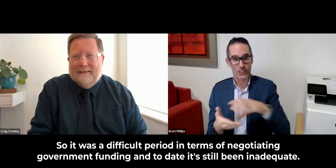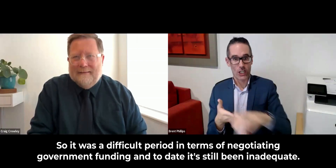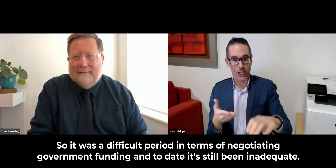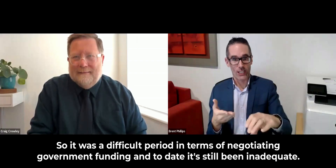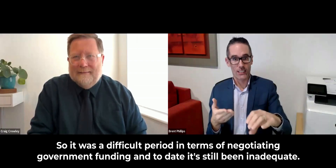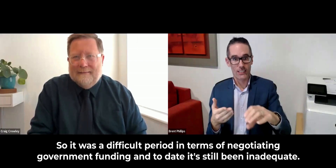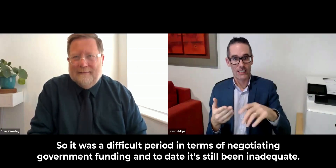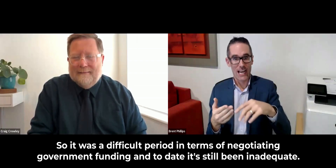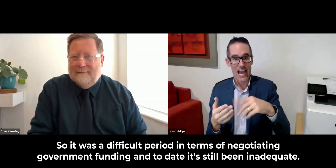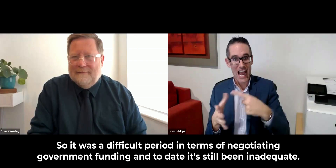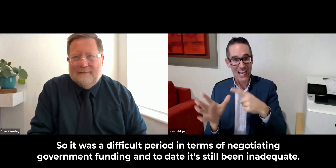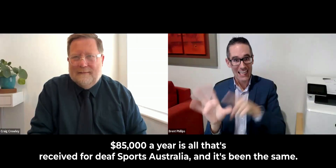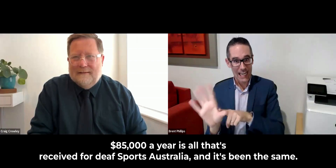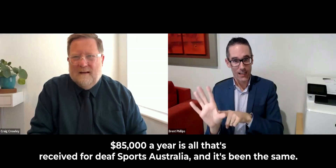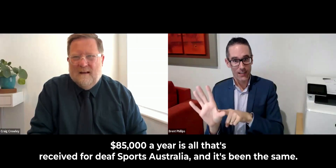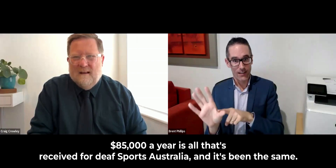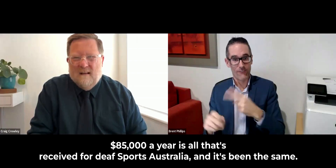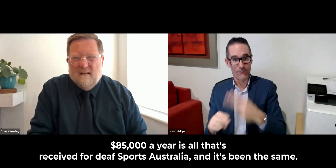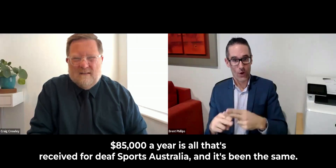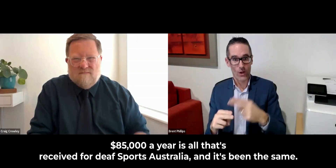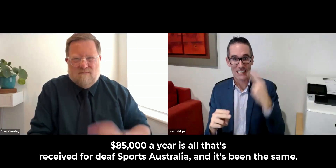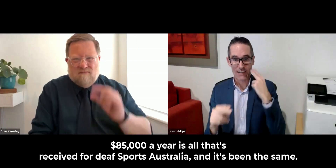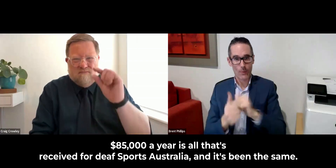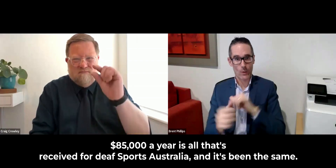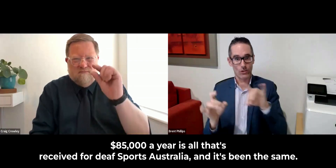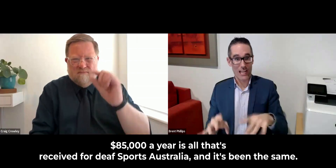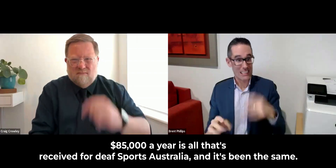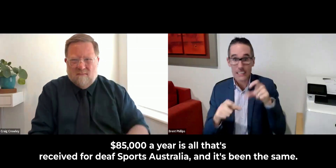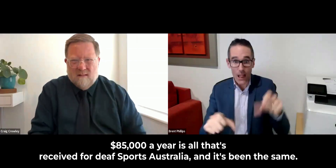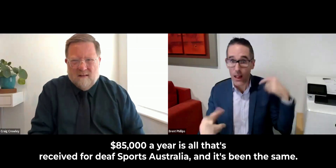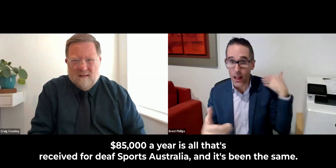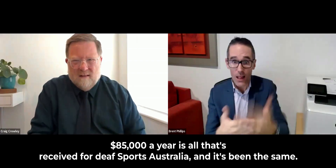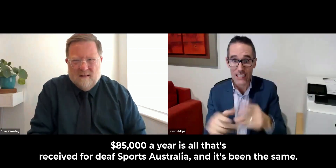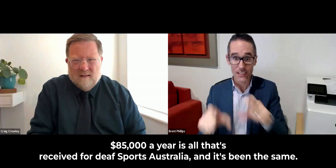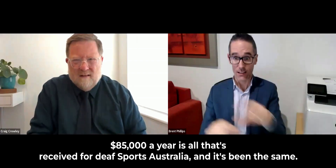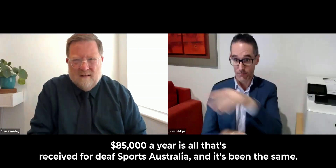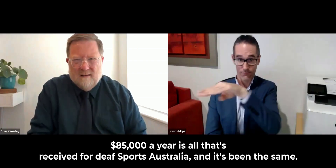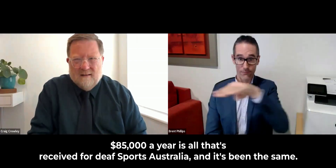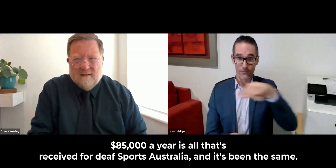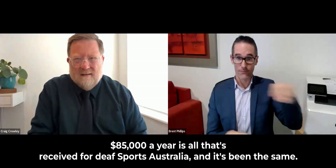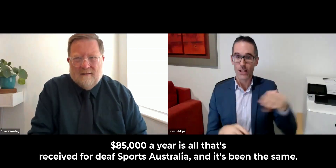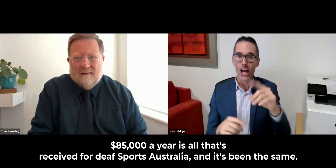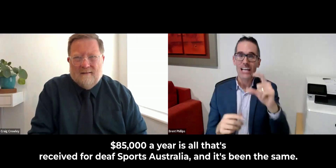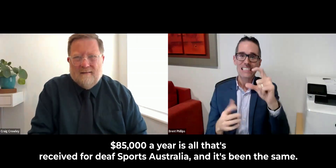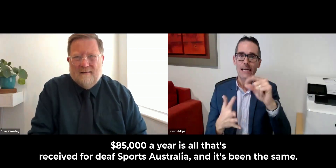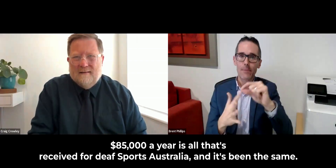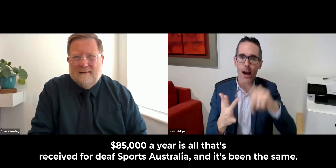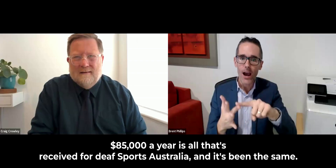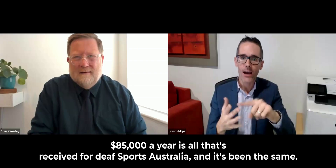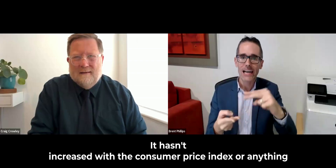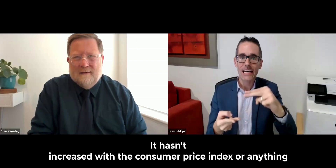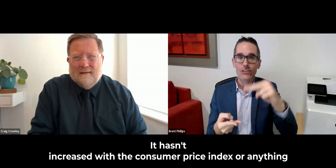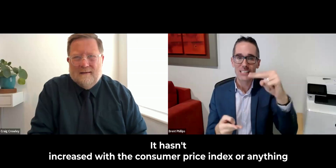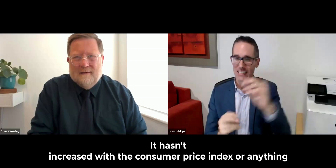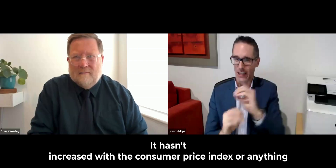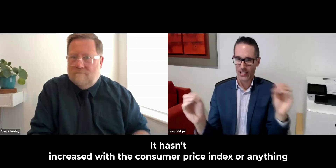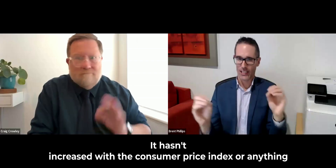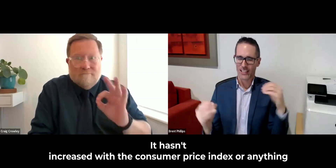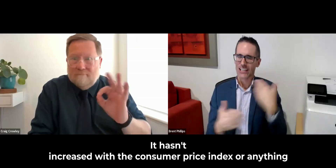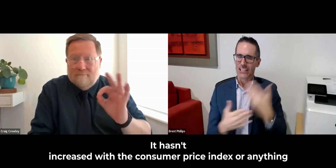been inadequate. $85,000 a year is all that's received for Deaf Sports Australia, and it's been the same. It hasn't increased with